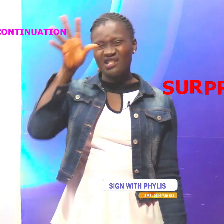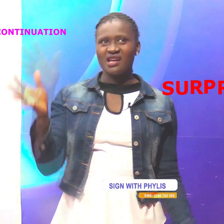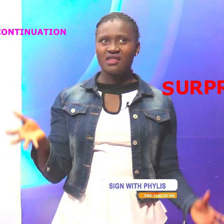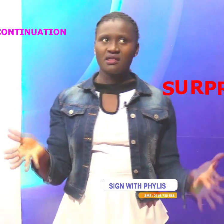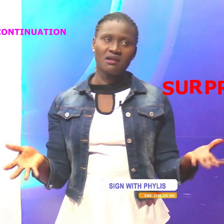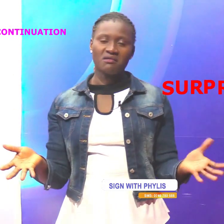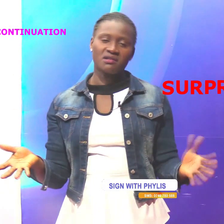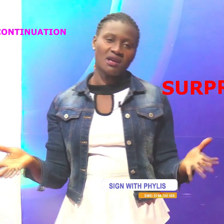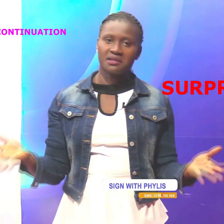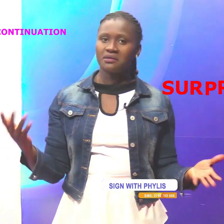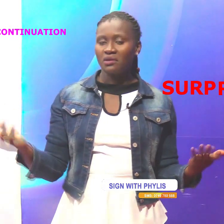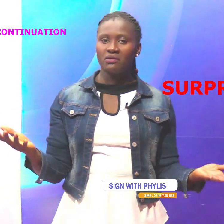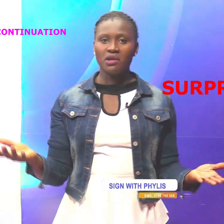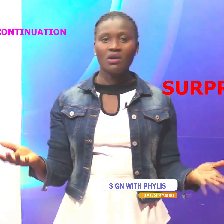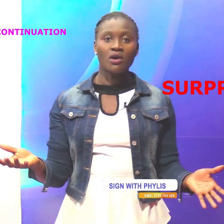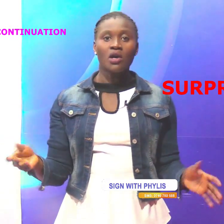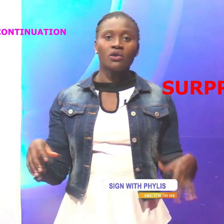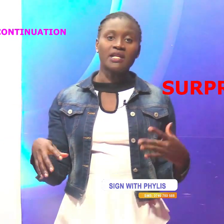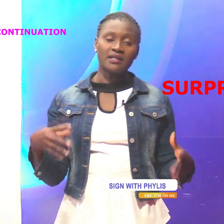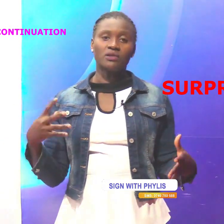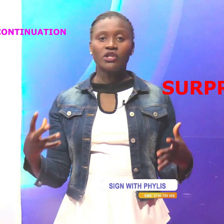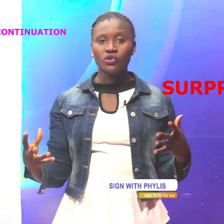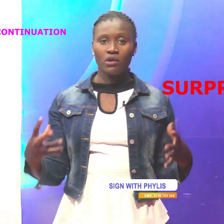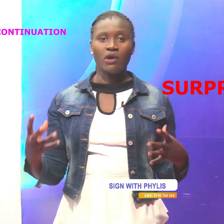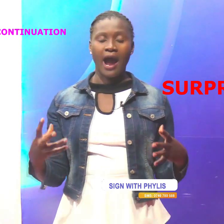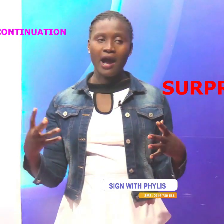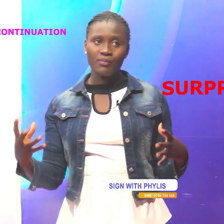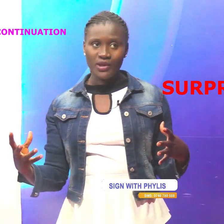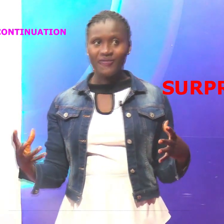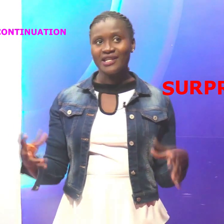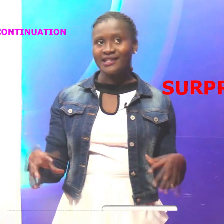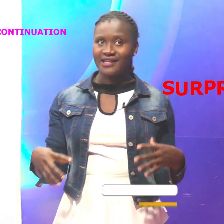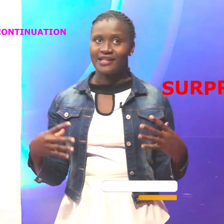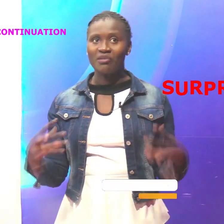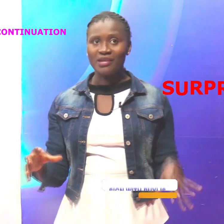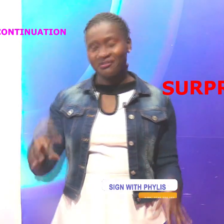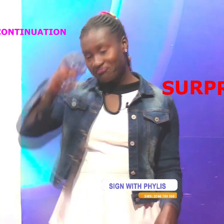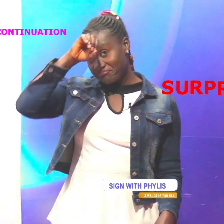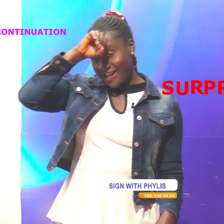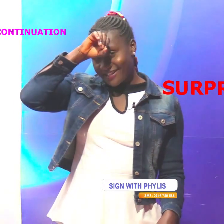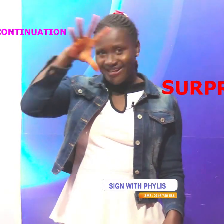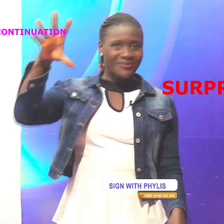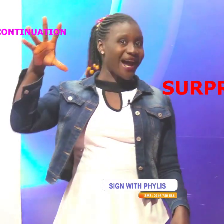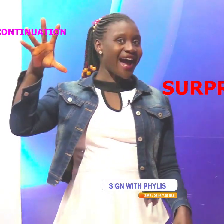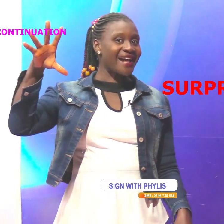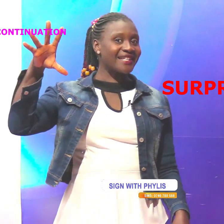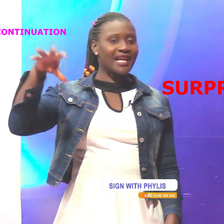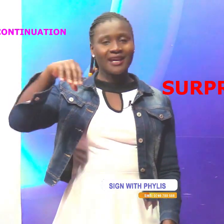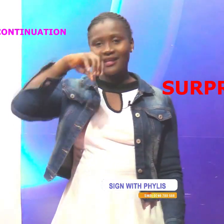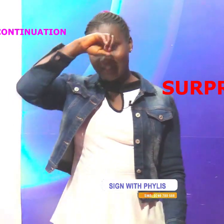then you are just gloomy. No, you just do it when you are happy. When it is a surprise. Surprise like this. It is